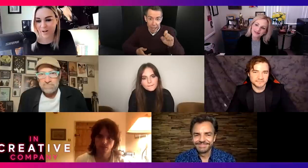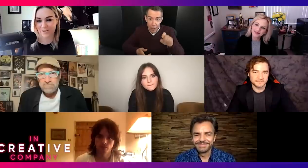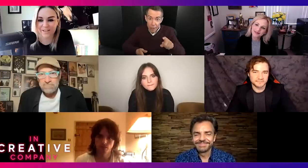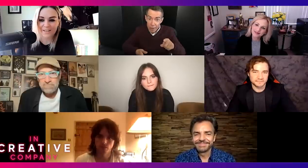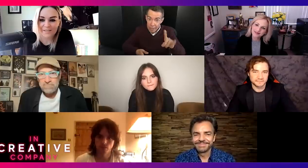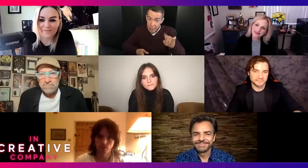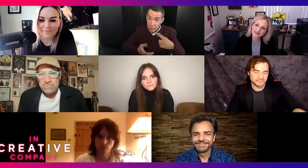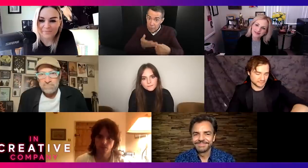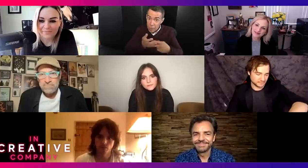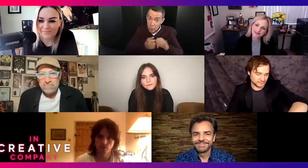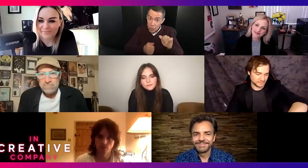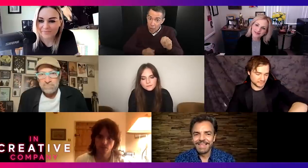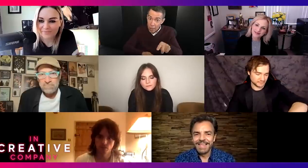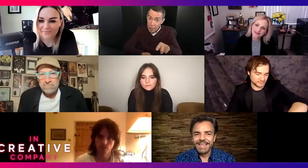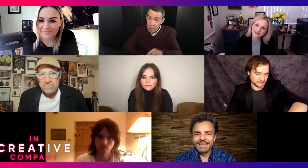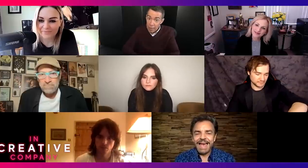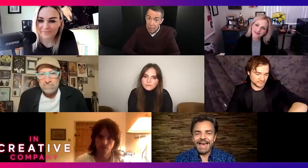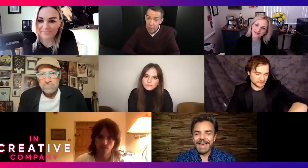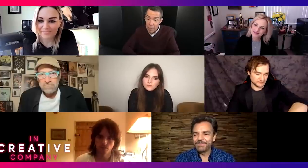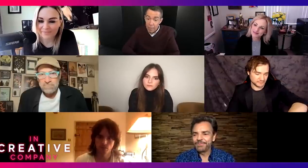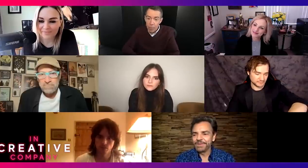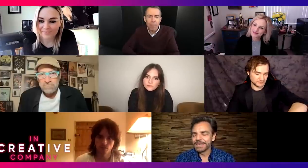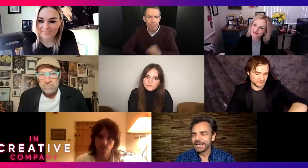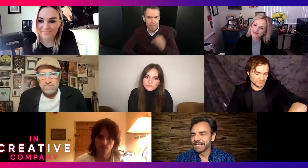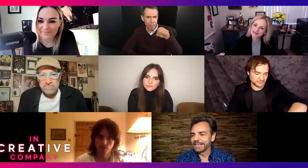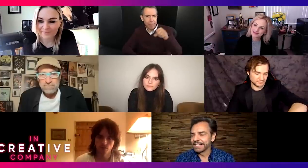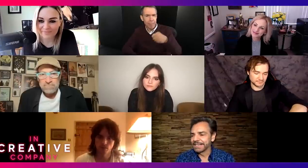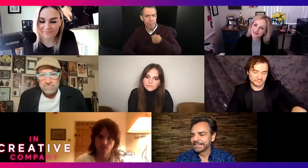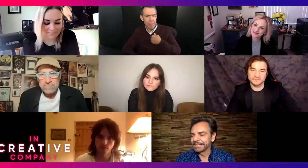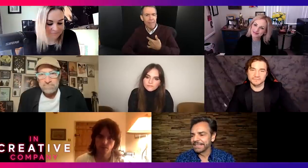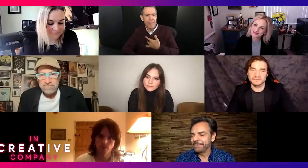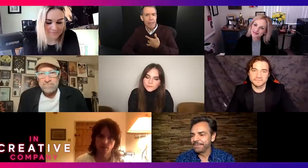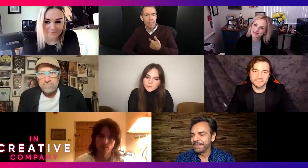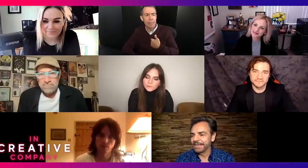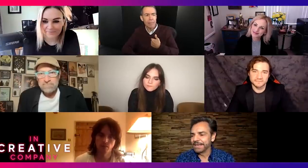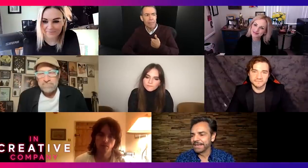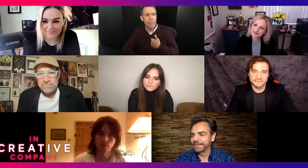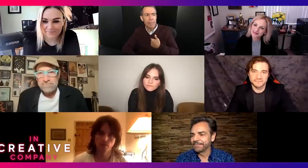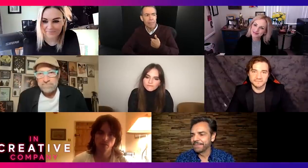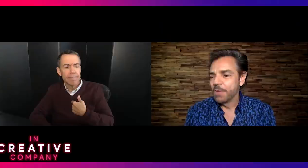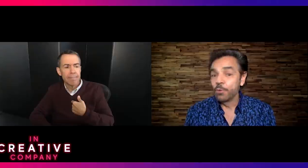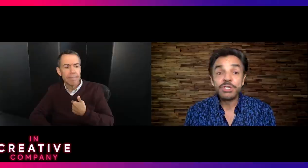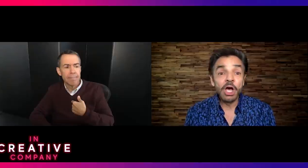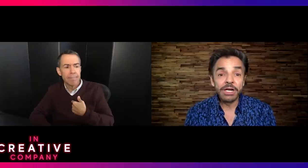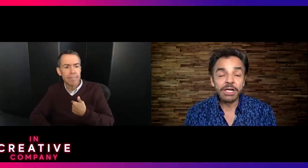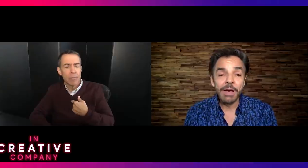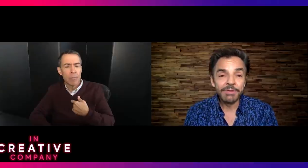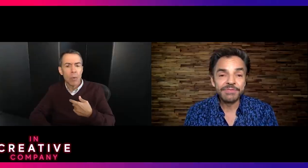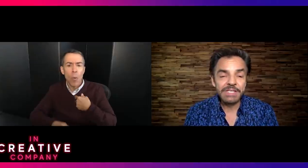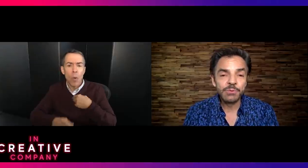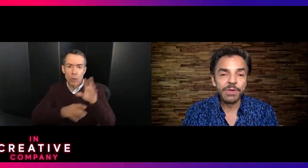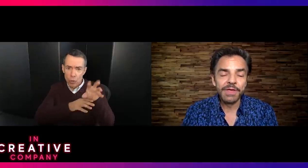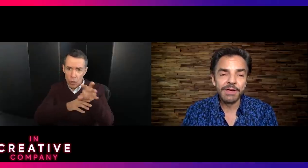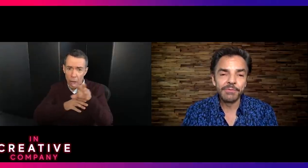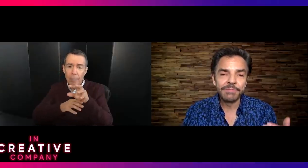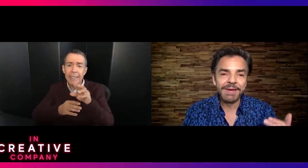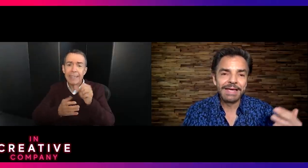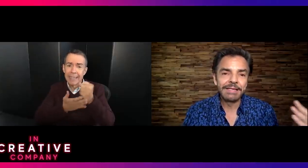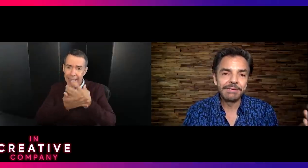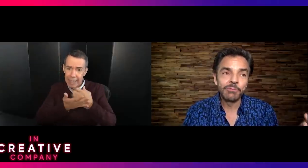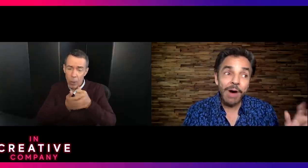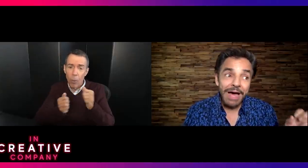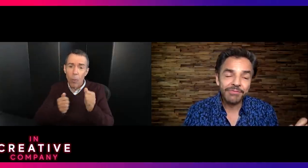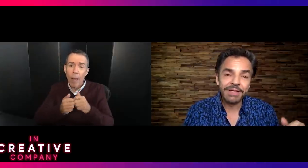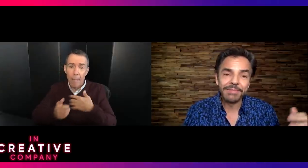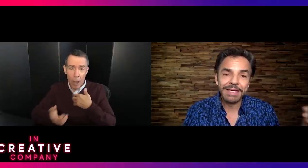in throughout? Yeah, I feel that keeping, we shot a couple of scenes with